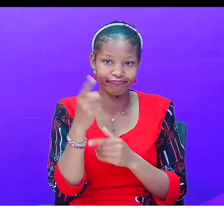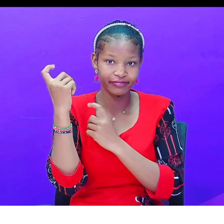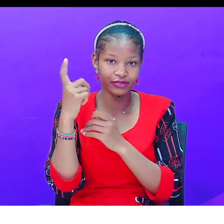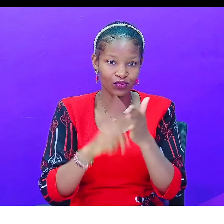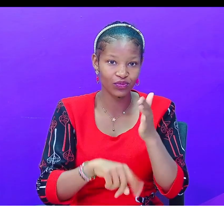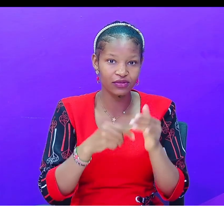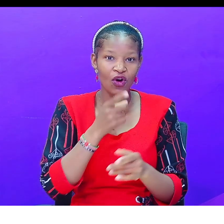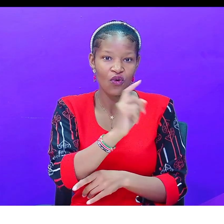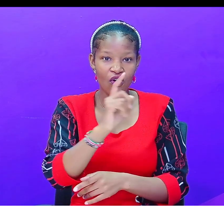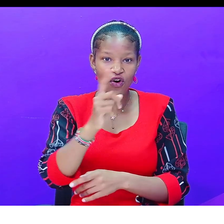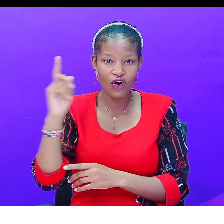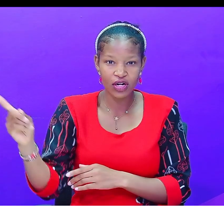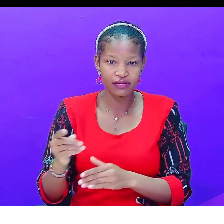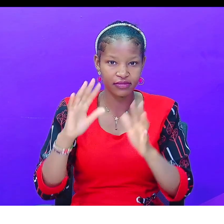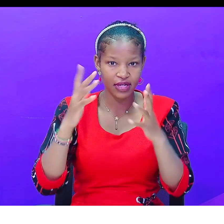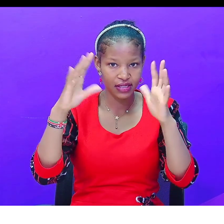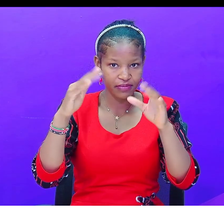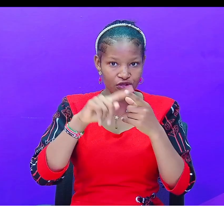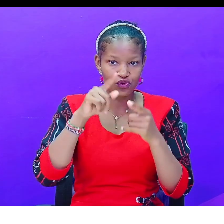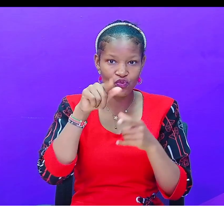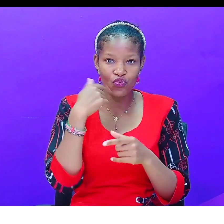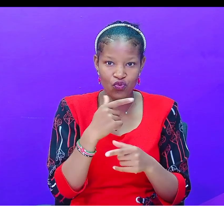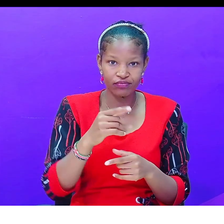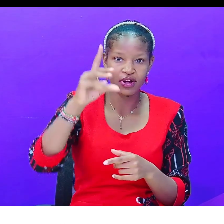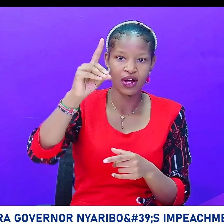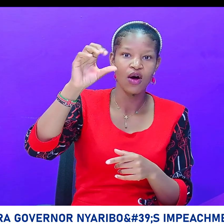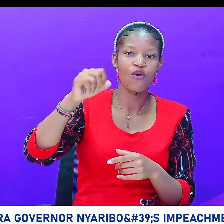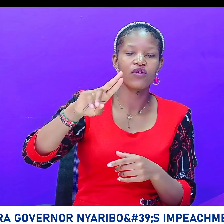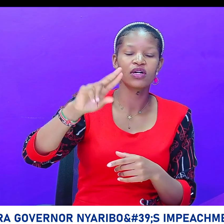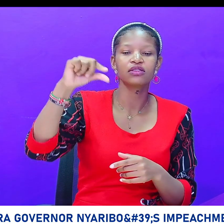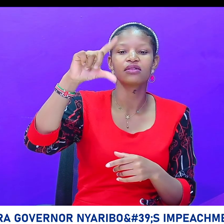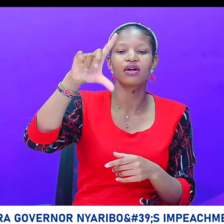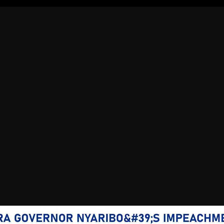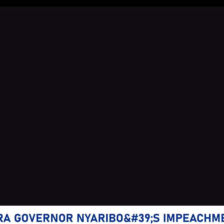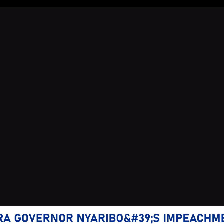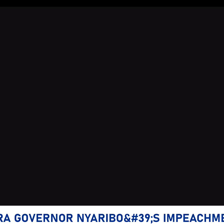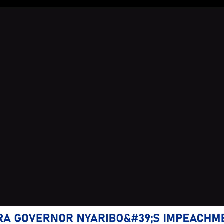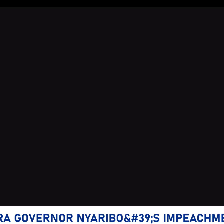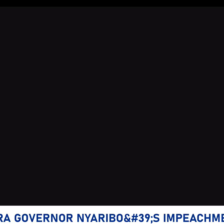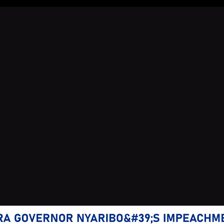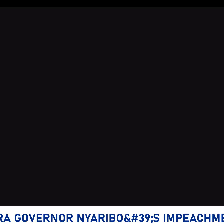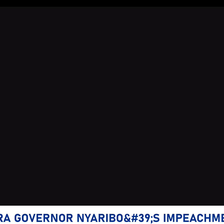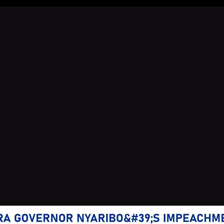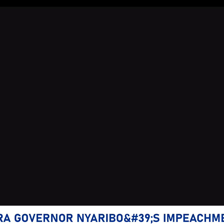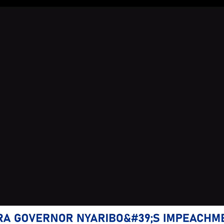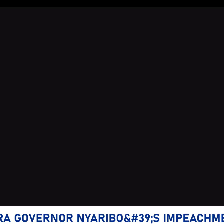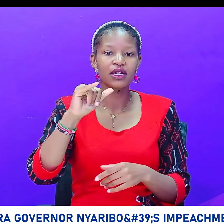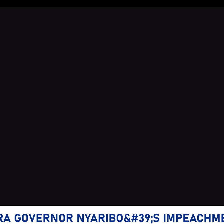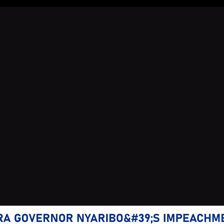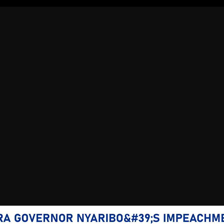Democracy for Citizens Party leader Rigathi Gachagua has extended warm congratulations to Douglas Masikonde,